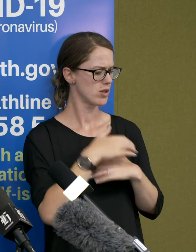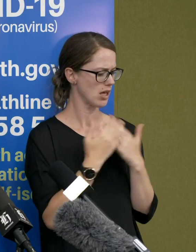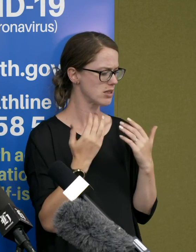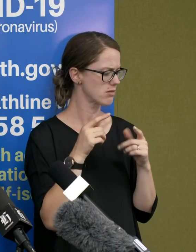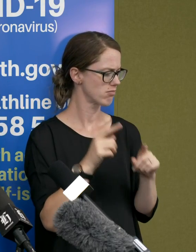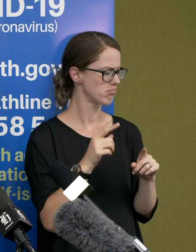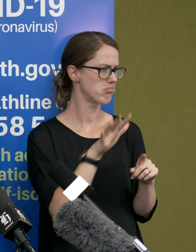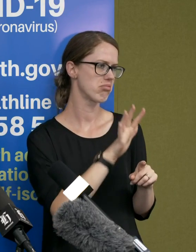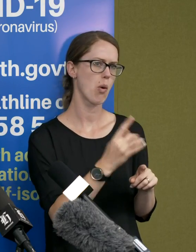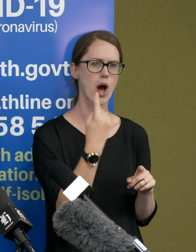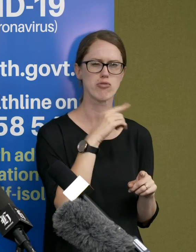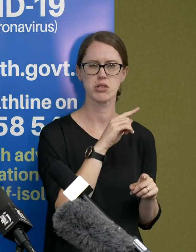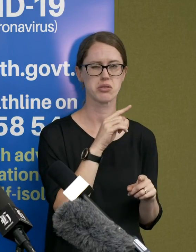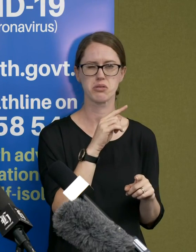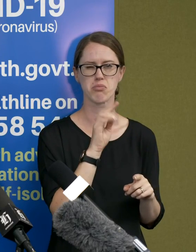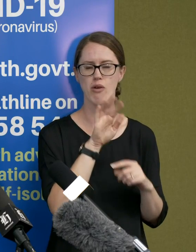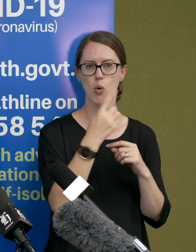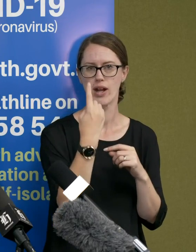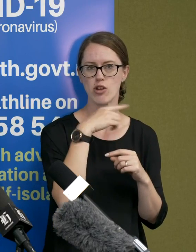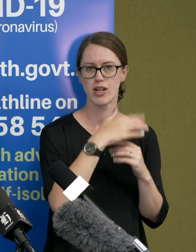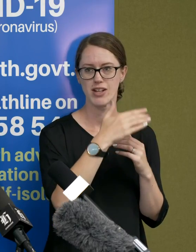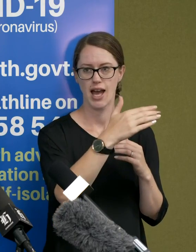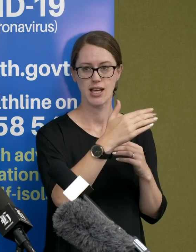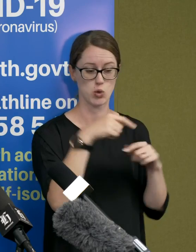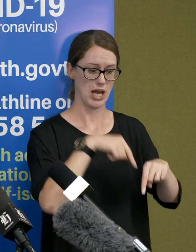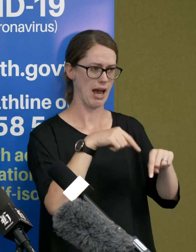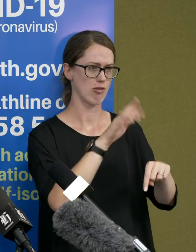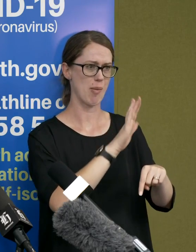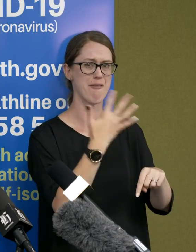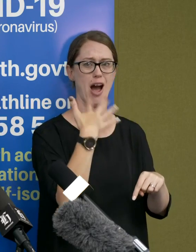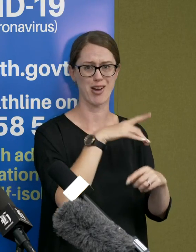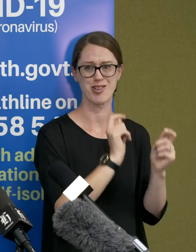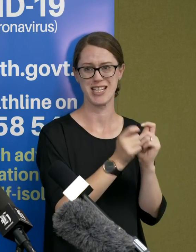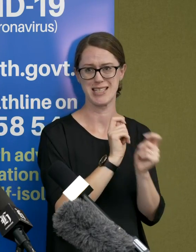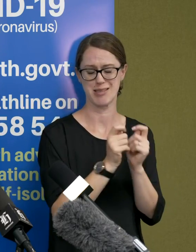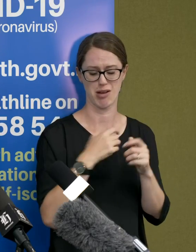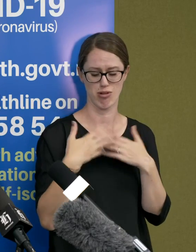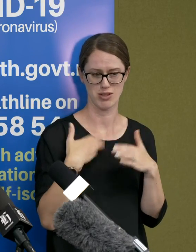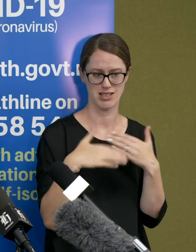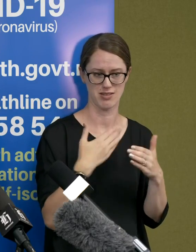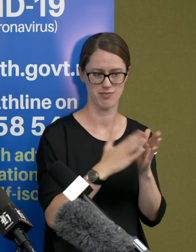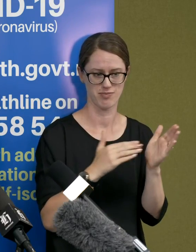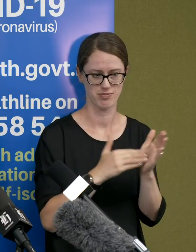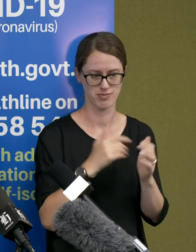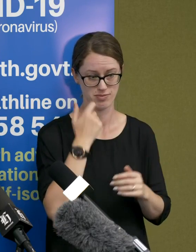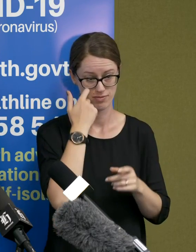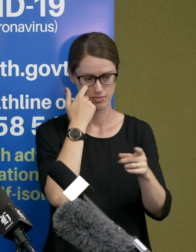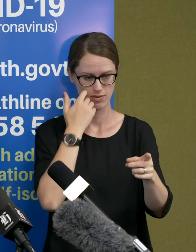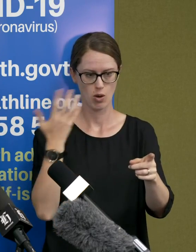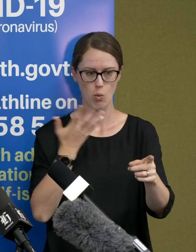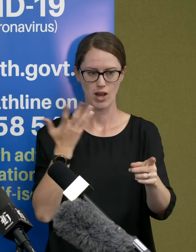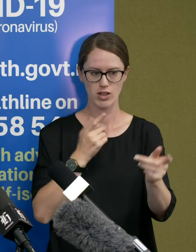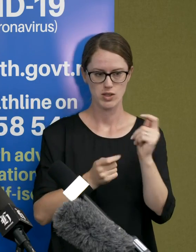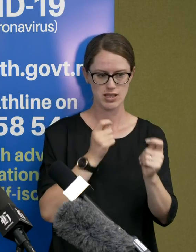been somewhere around 100 or just over 100, and we've seen today, I think, around 500 tests being processed around the country. Just to be really clear, where are you